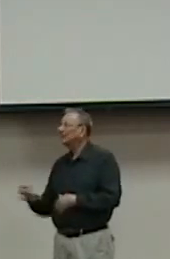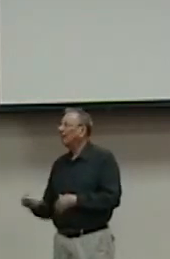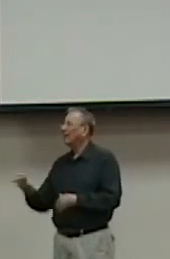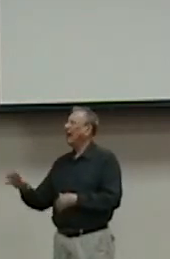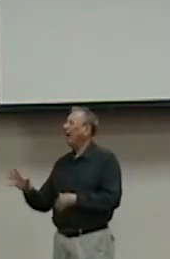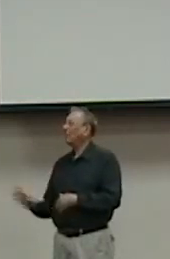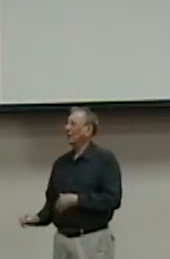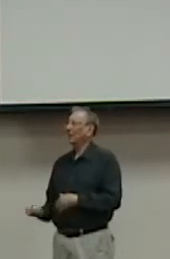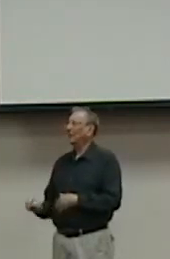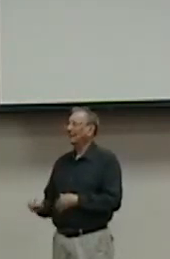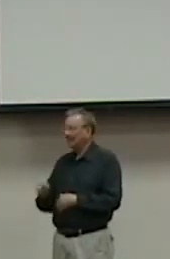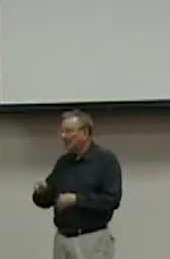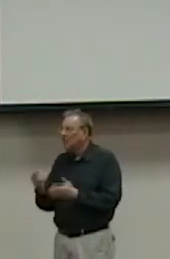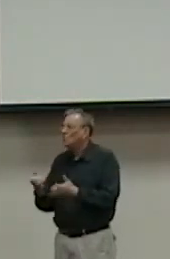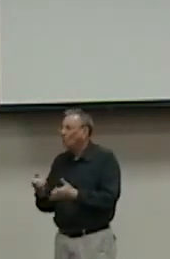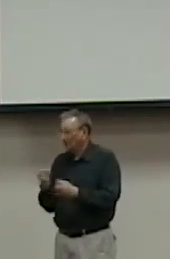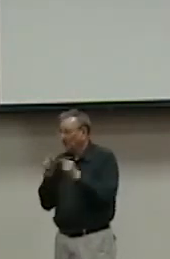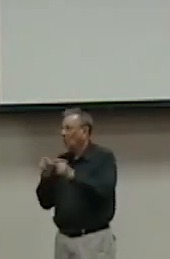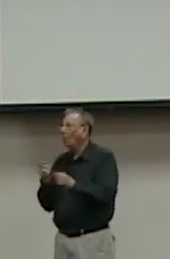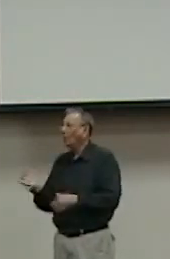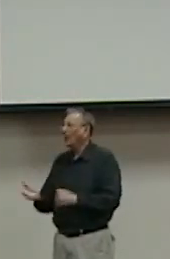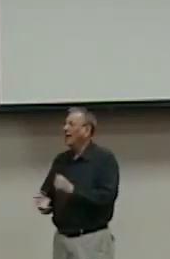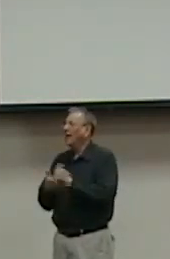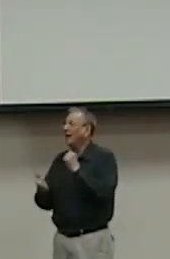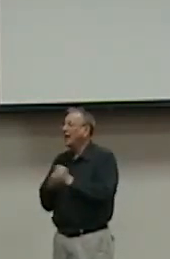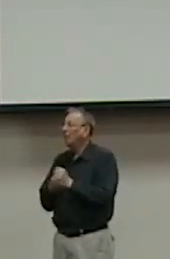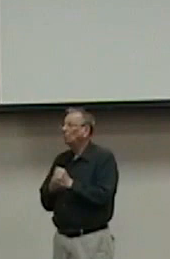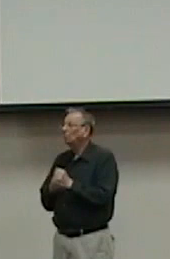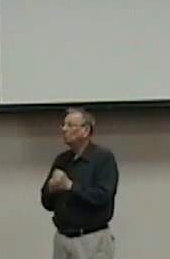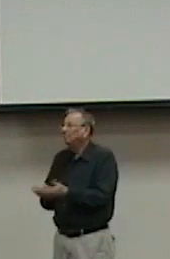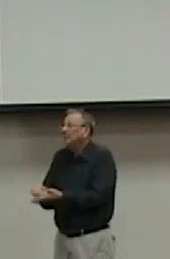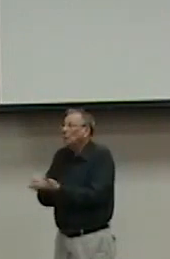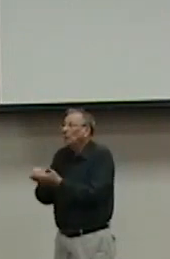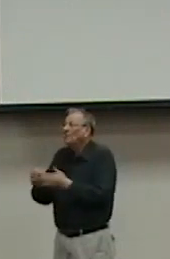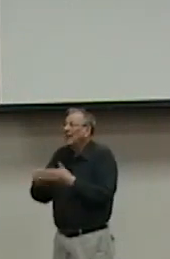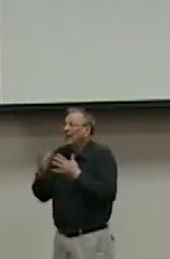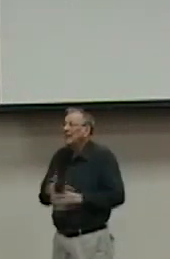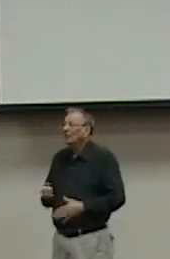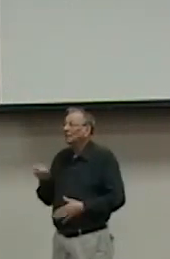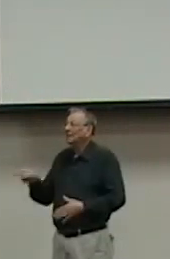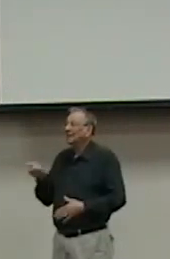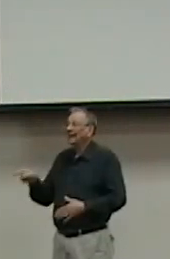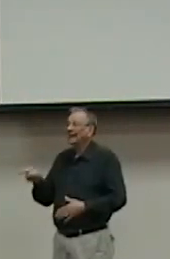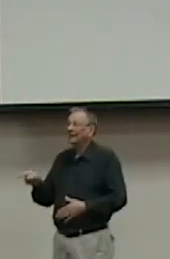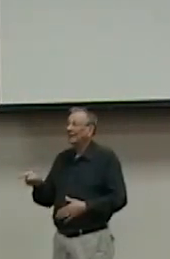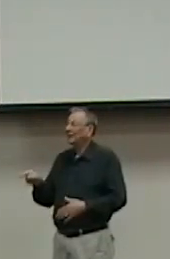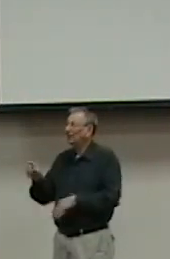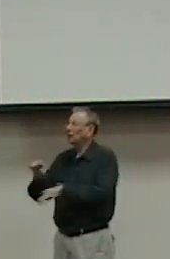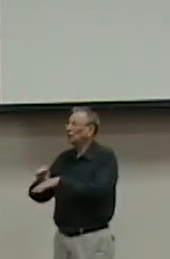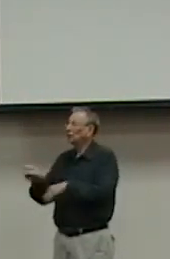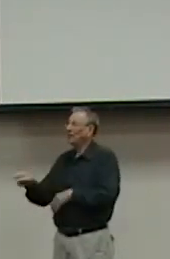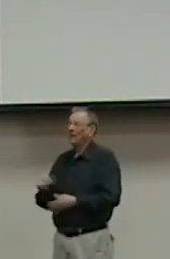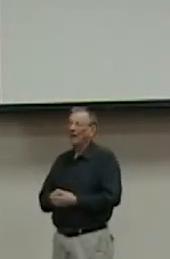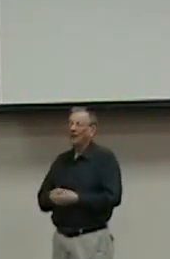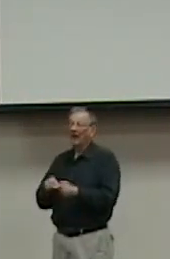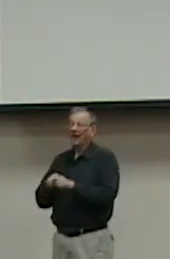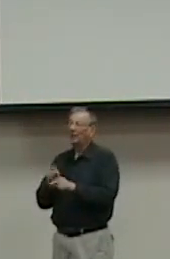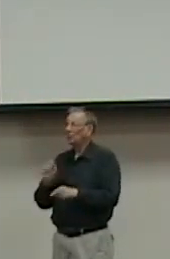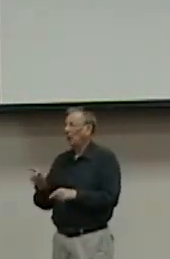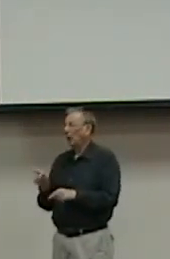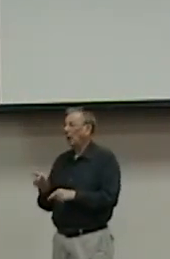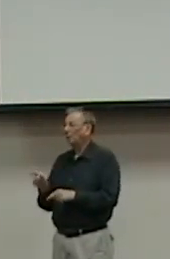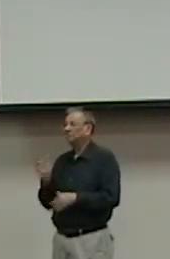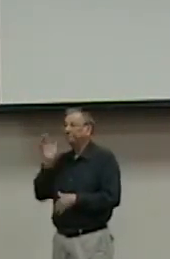where his goal there is to help to equip the leadership in the church there, as well as